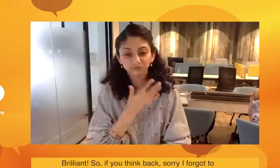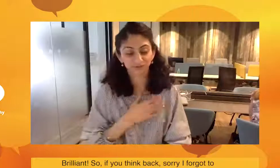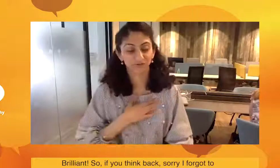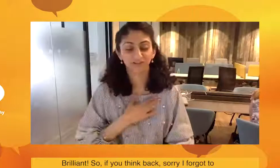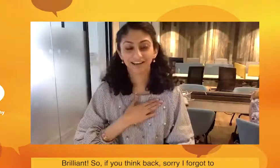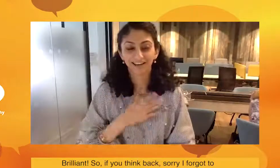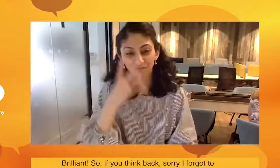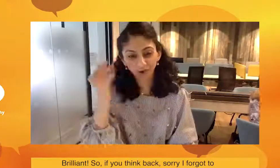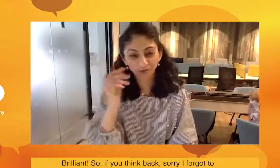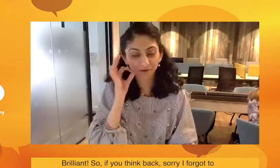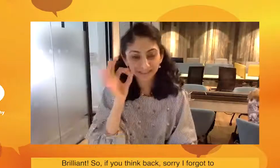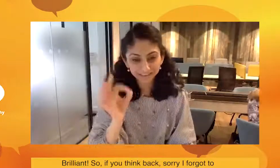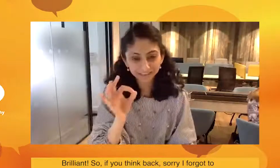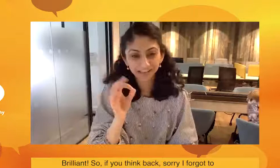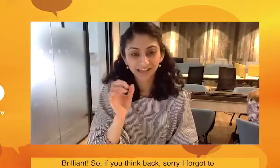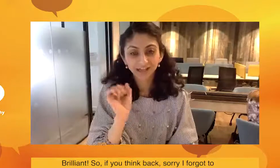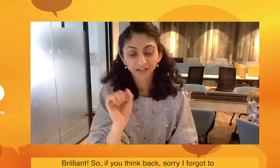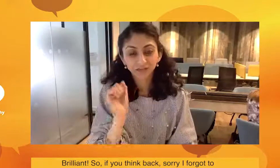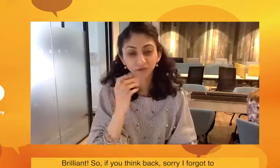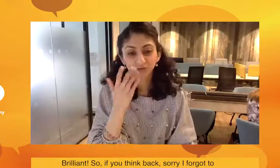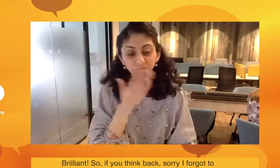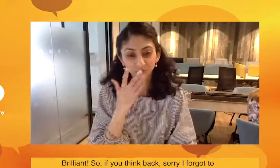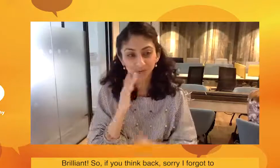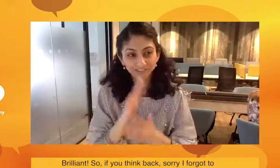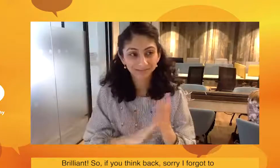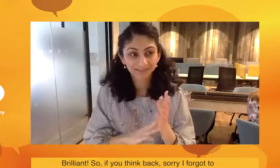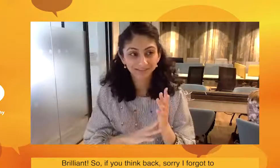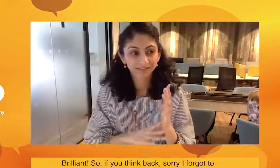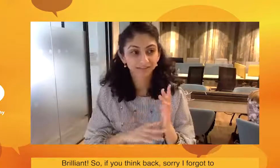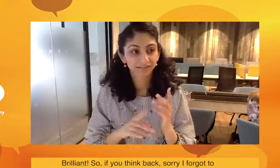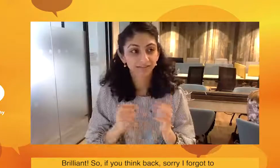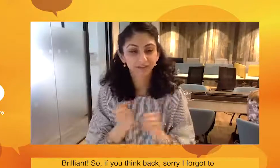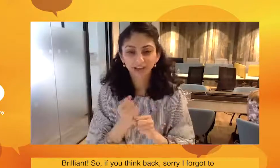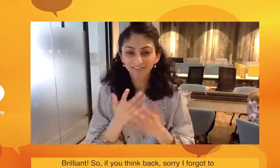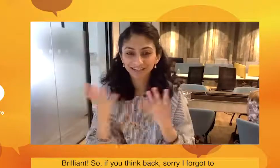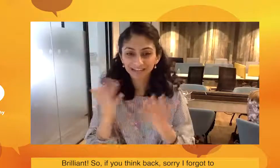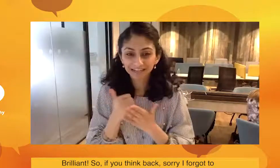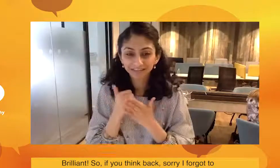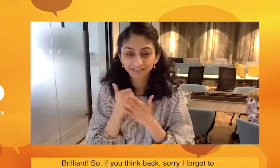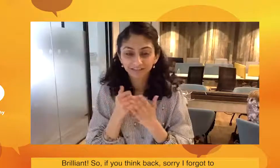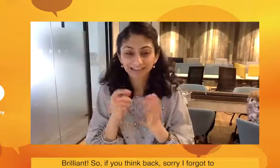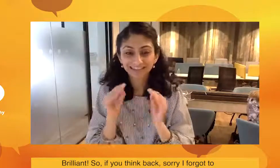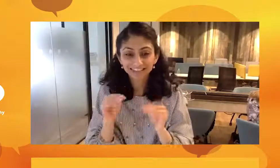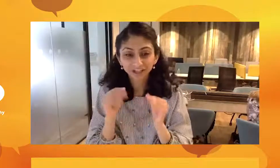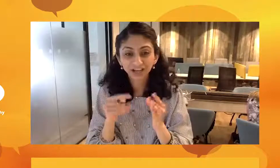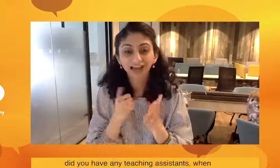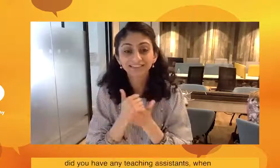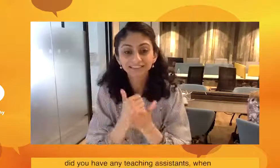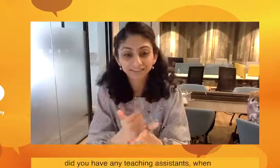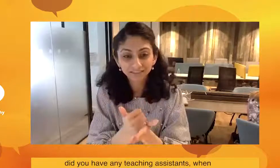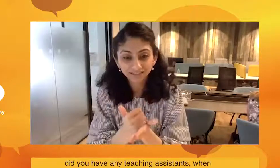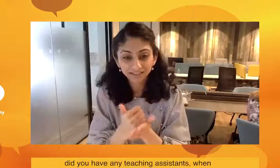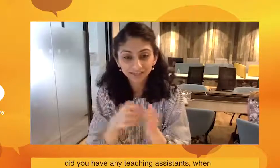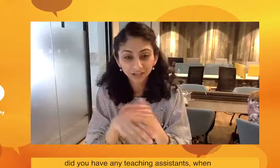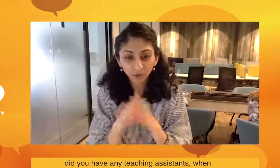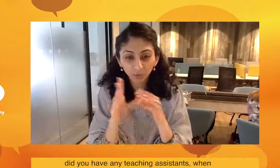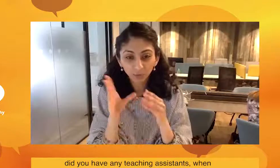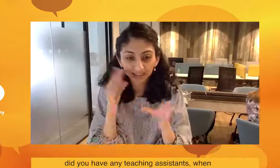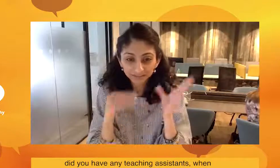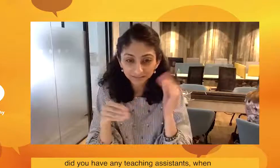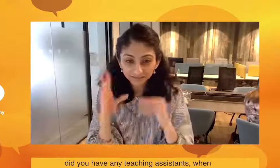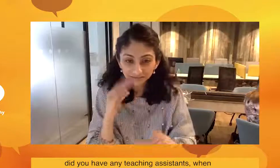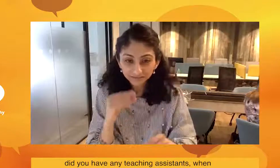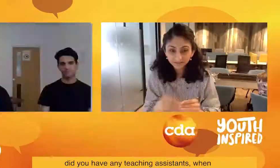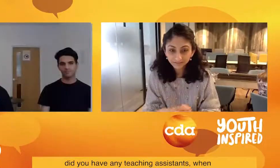Brilliant. So if you think back, sorry, I forgot to ask you, if you think back to your school when you were younger, did you have any teaching